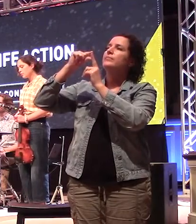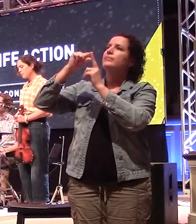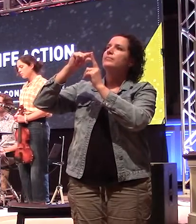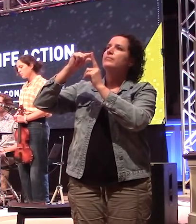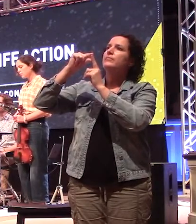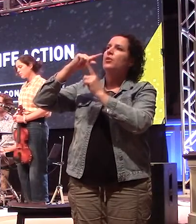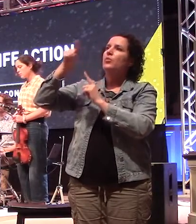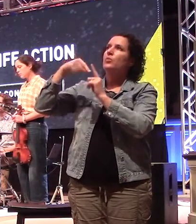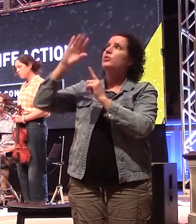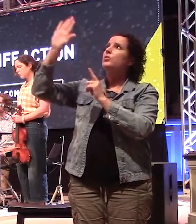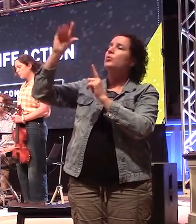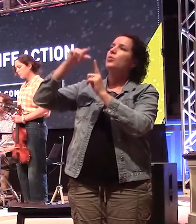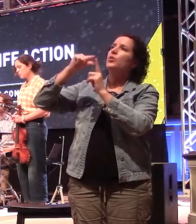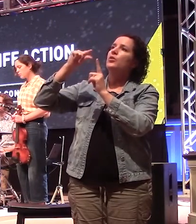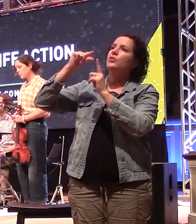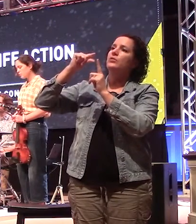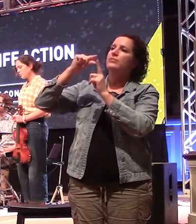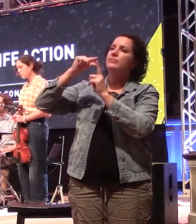But when your word